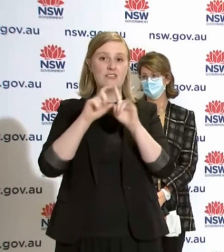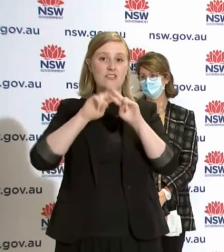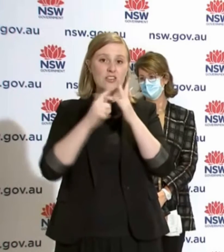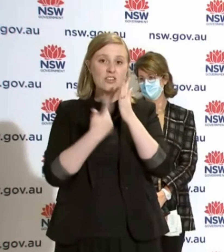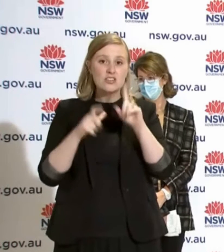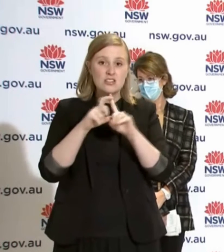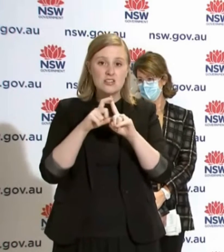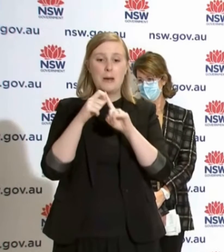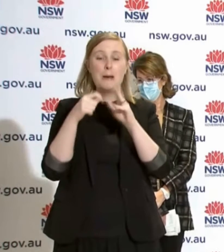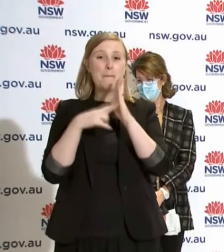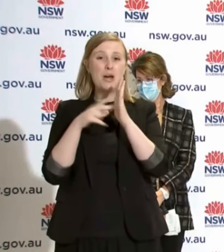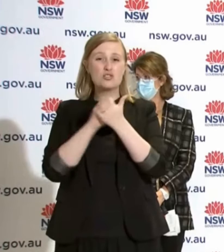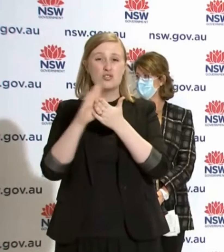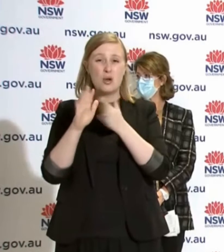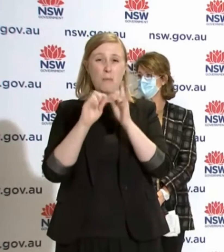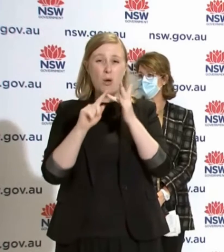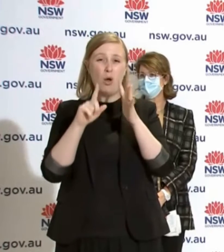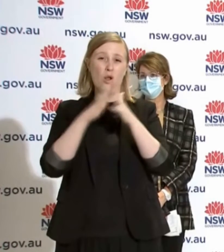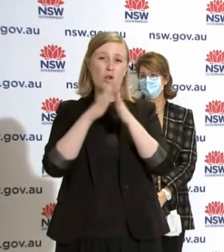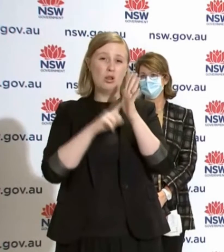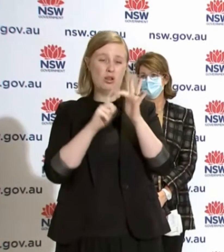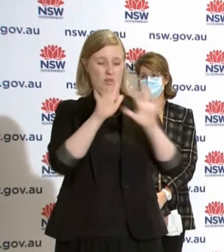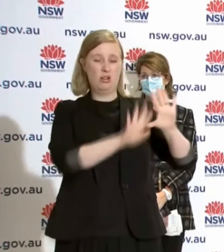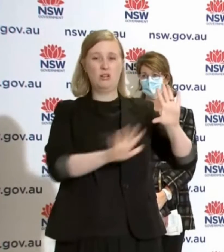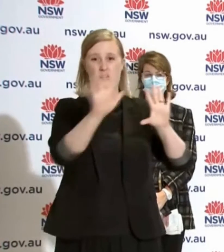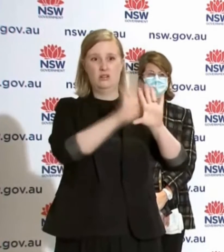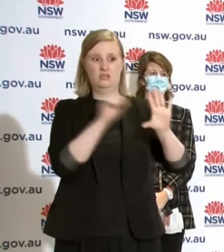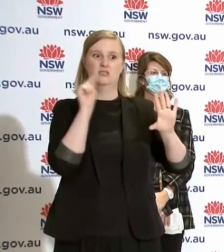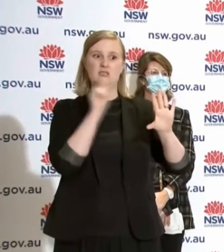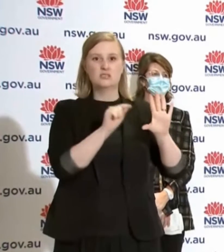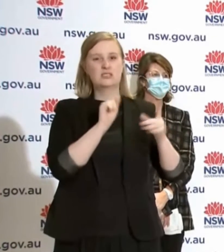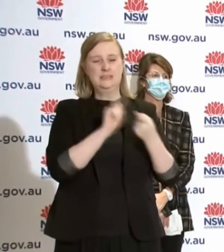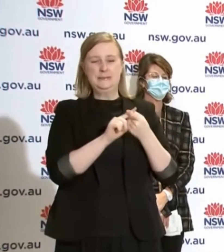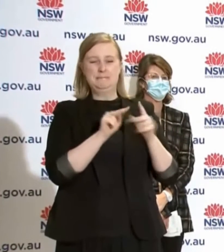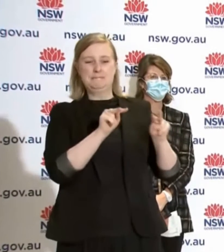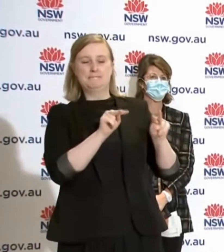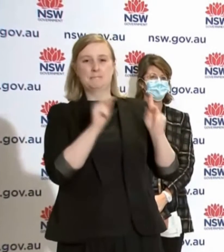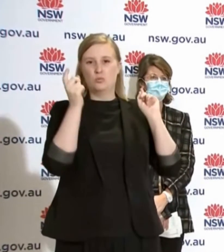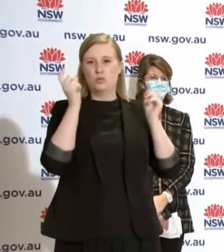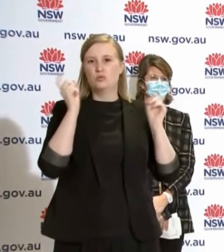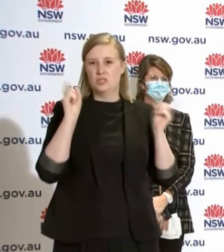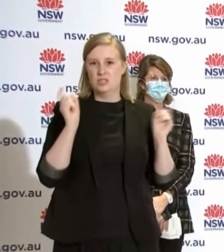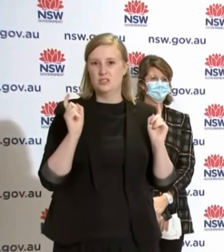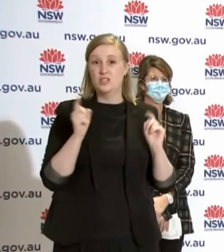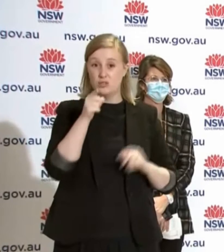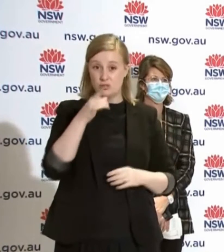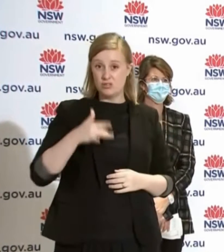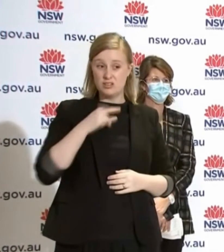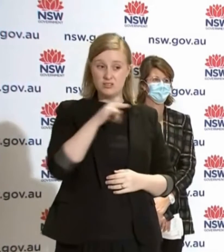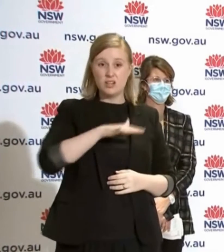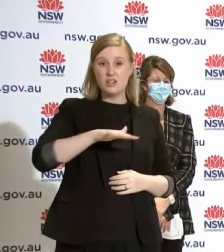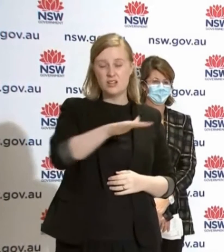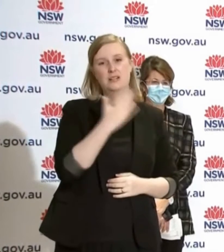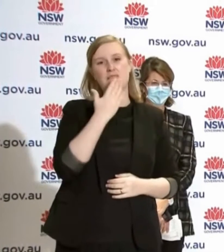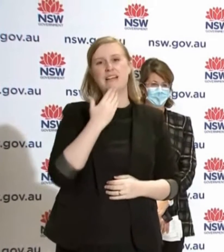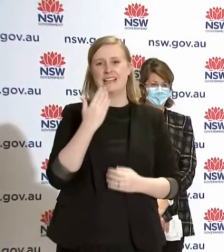asking people in those communities to be extra careful. Assume every time you step out the door that you have the virus or that anyone you come into contact with